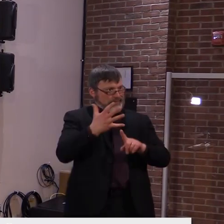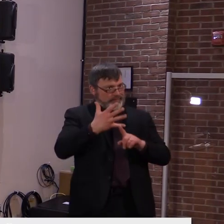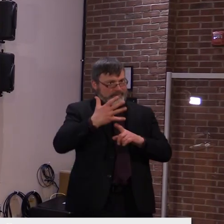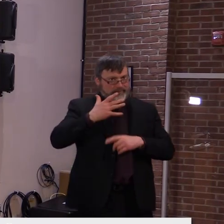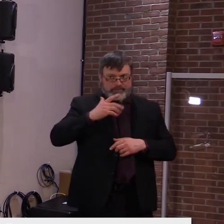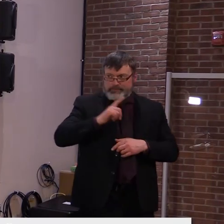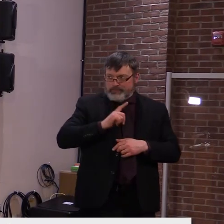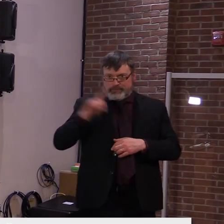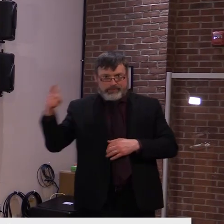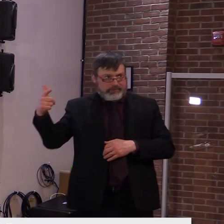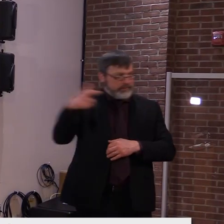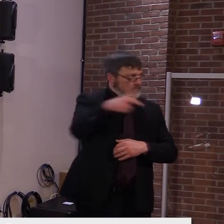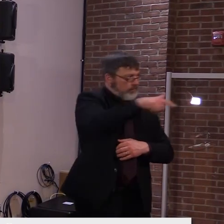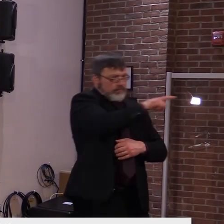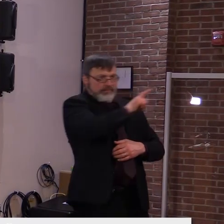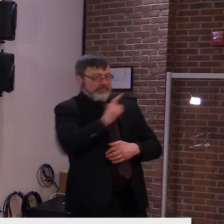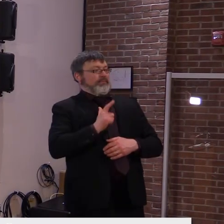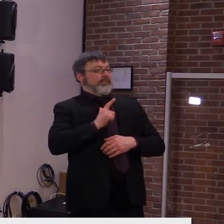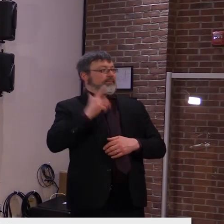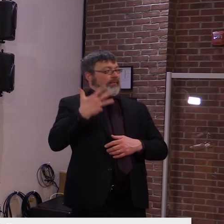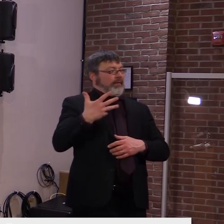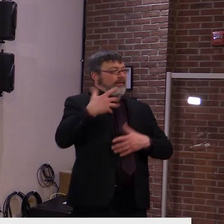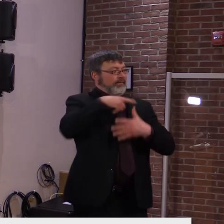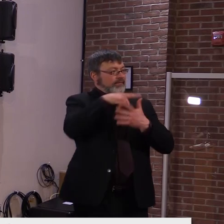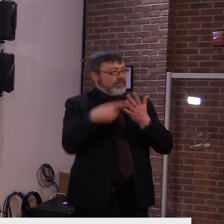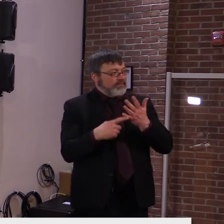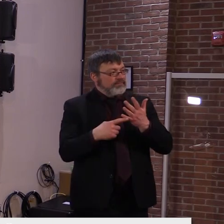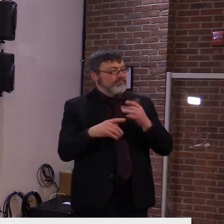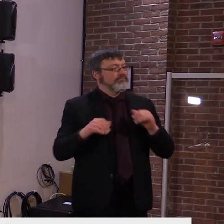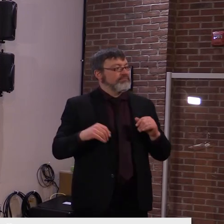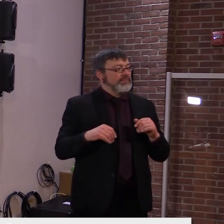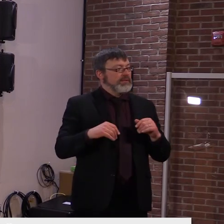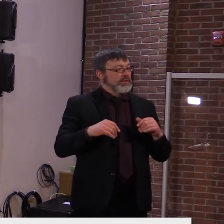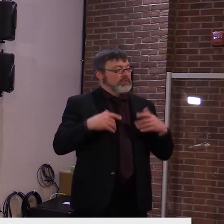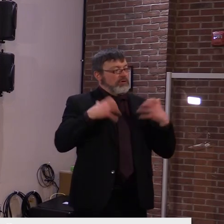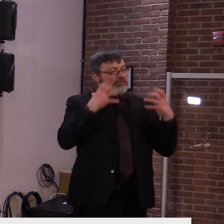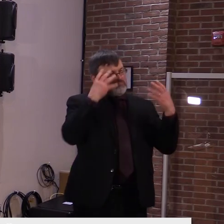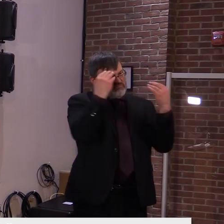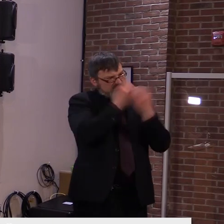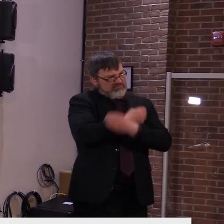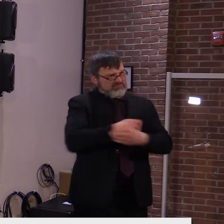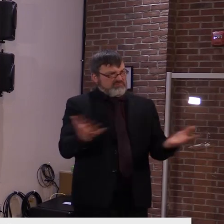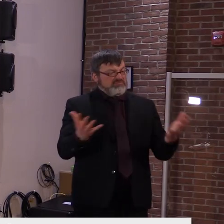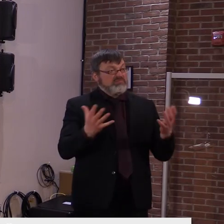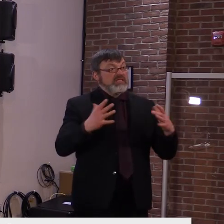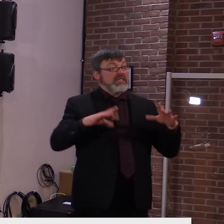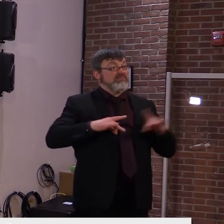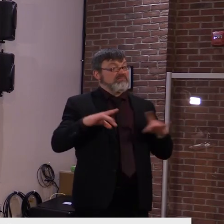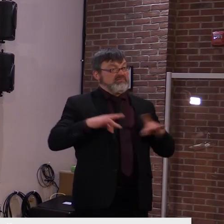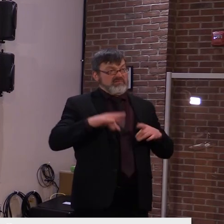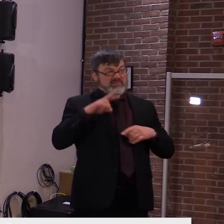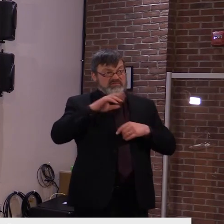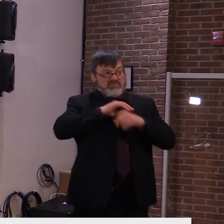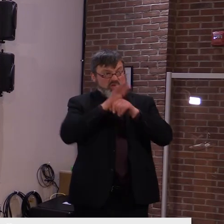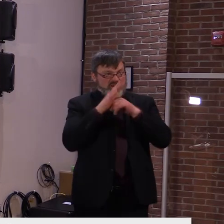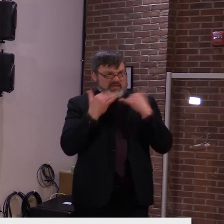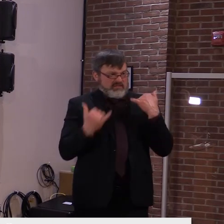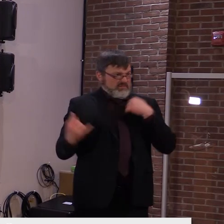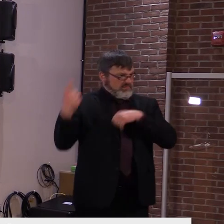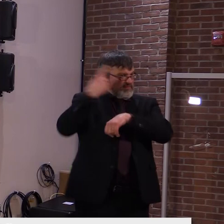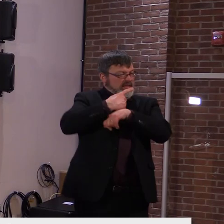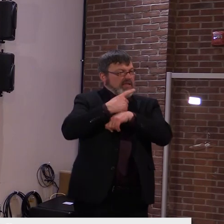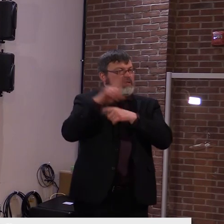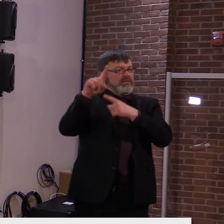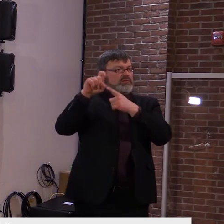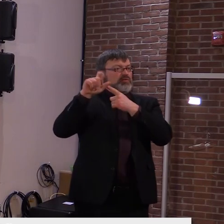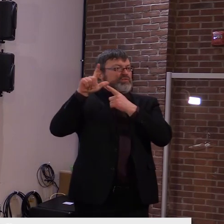cases today, no new deaths. The numbers of deaths continue to be very small in the state over a period